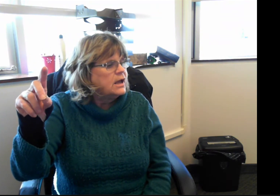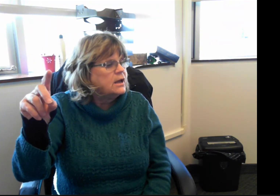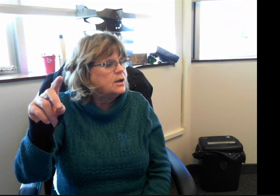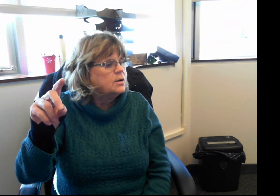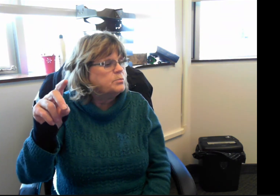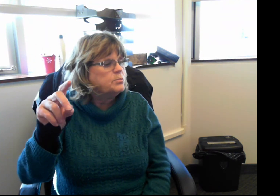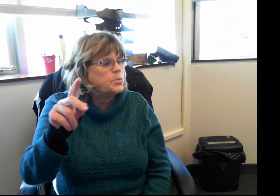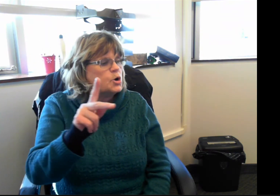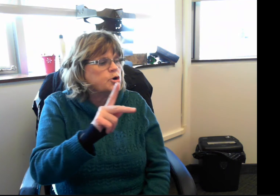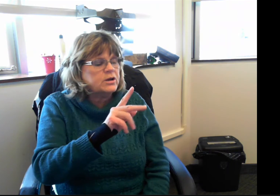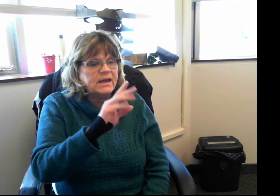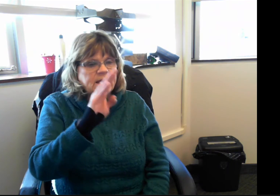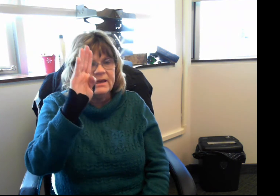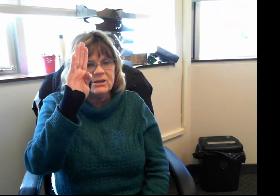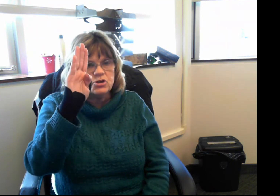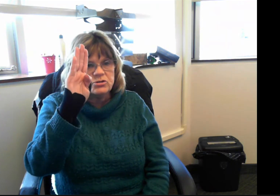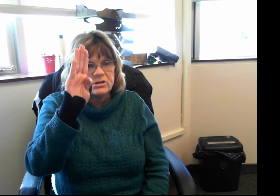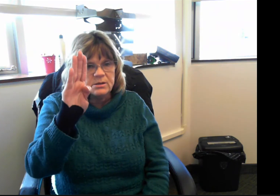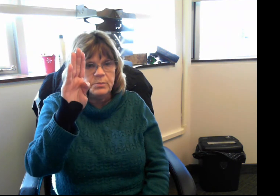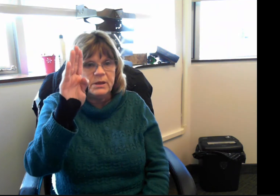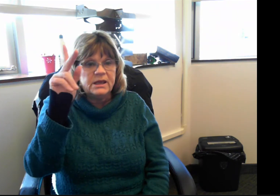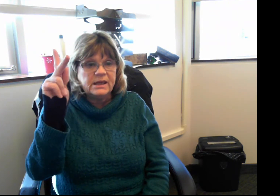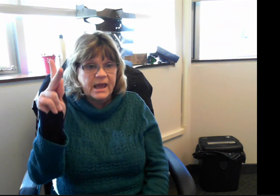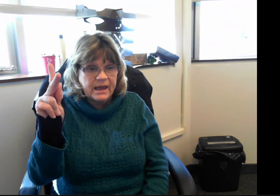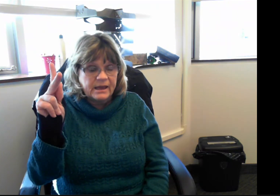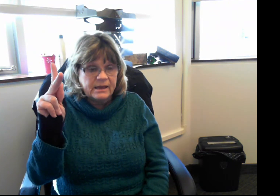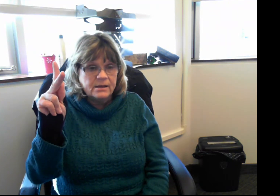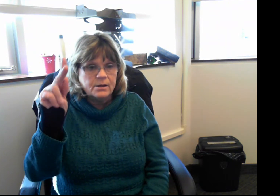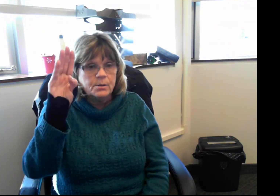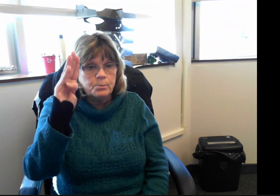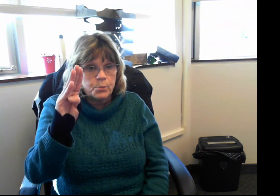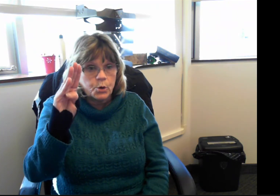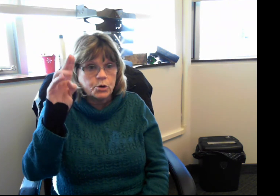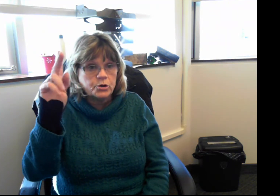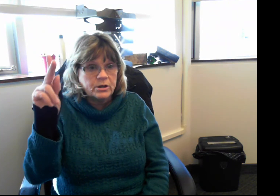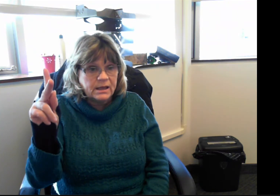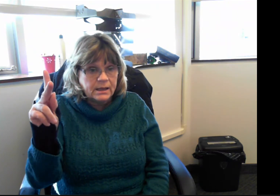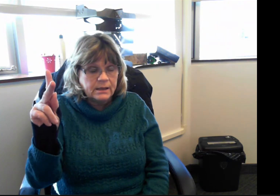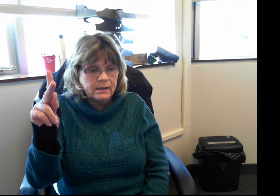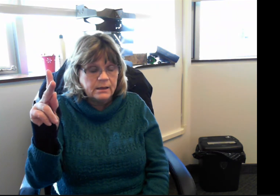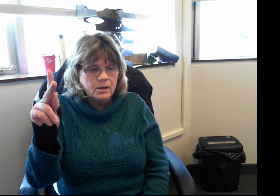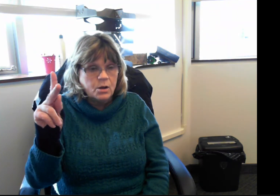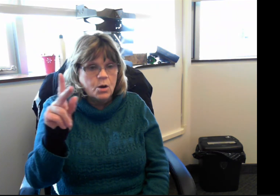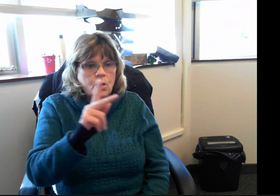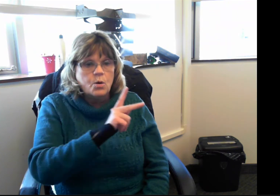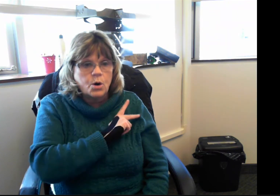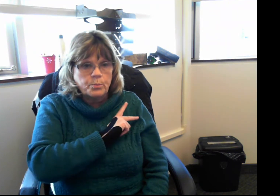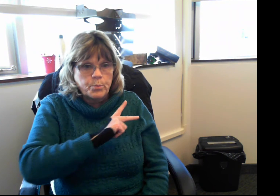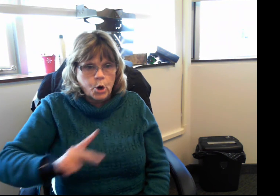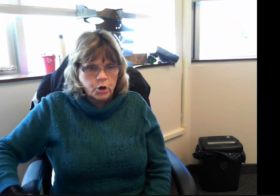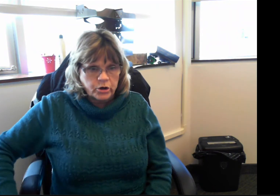Okay. Burger King is usually BK. Burger King or Burger